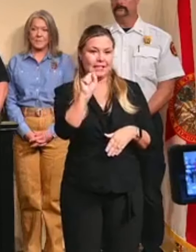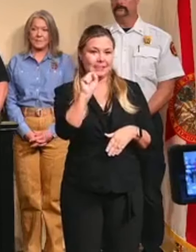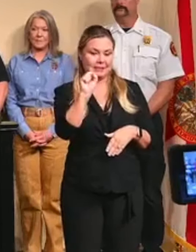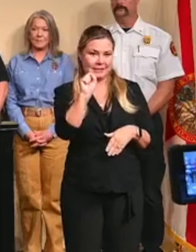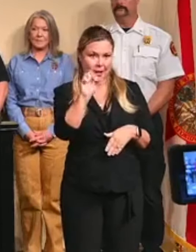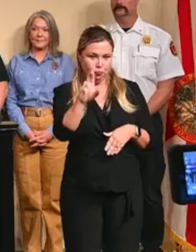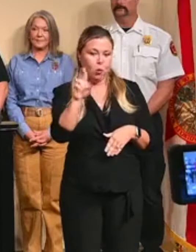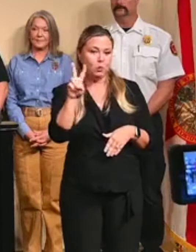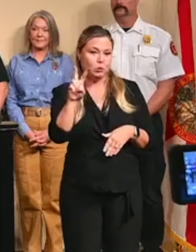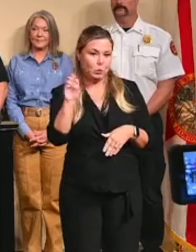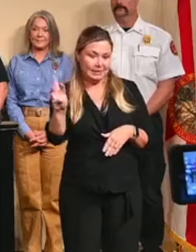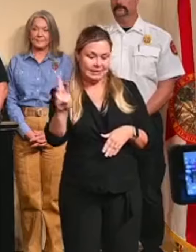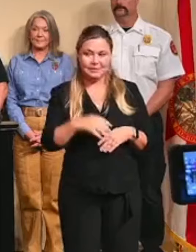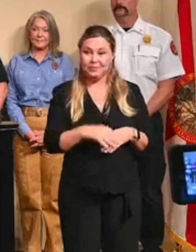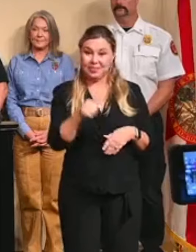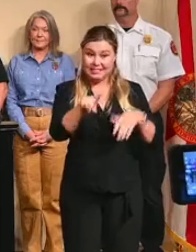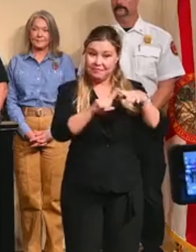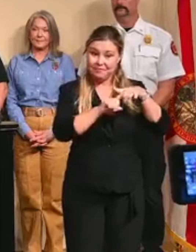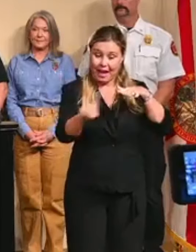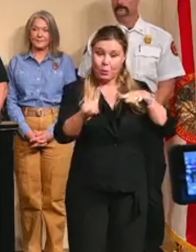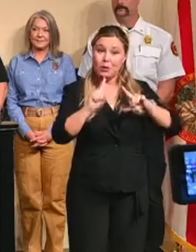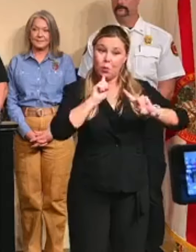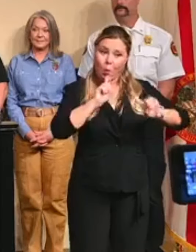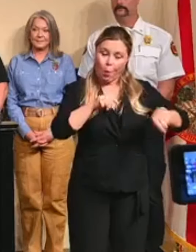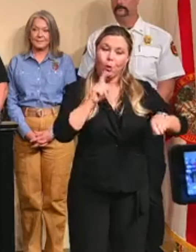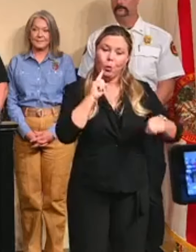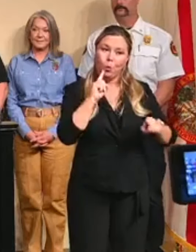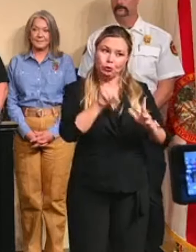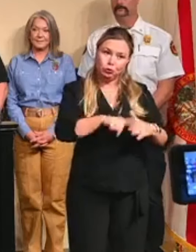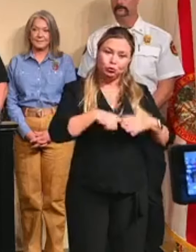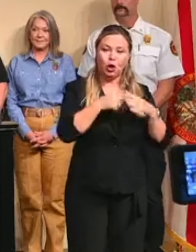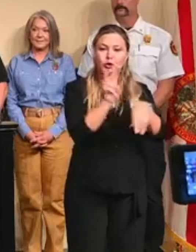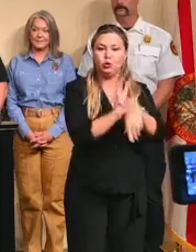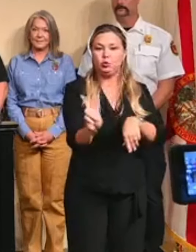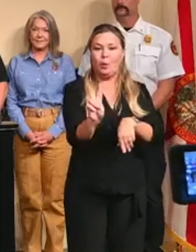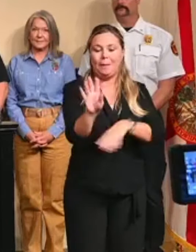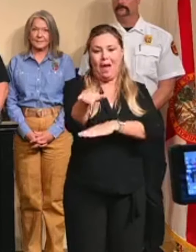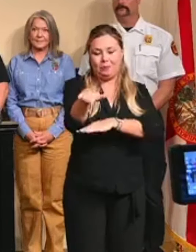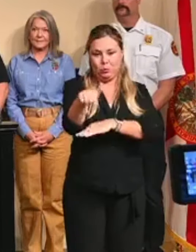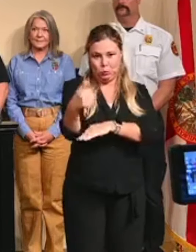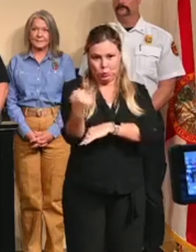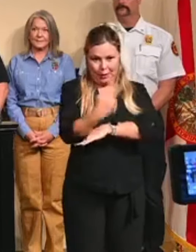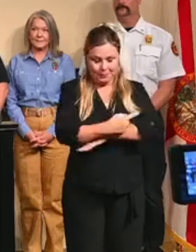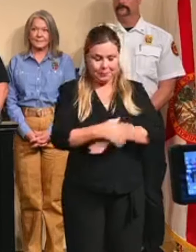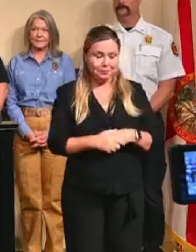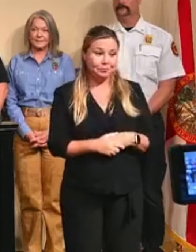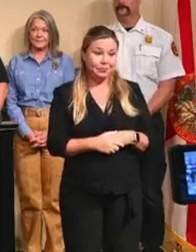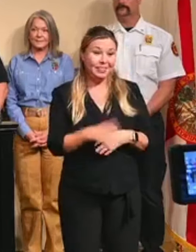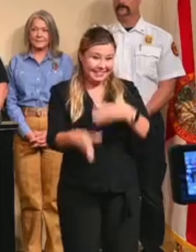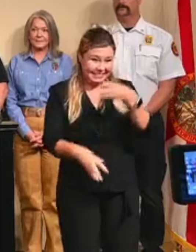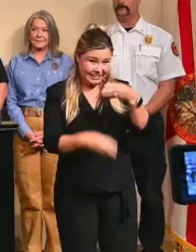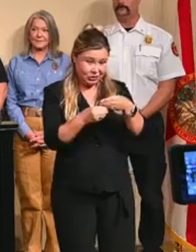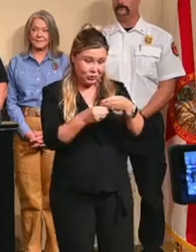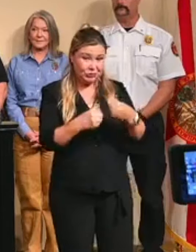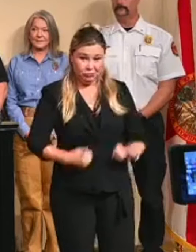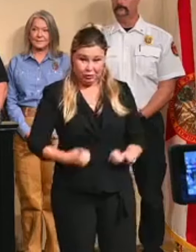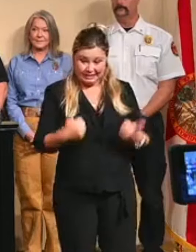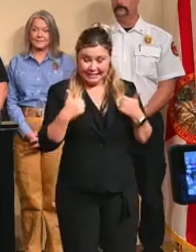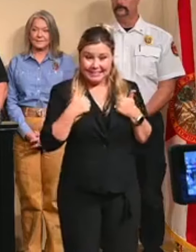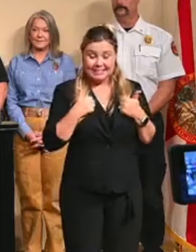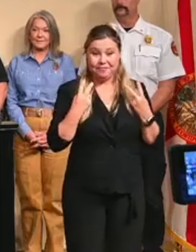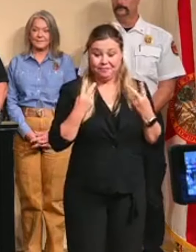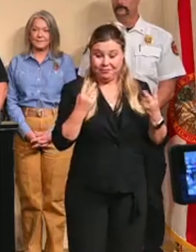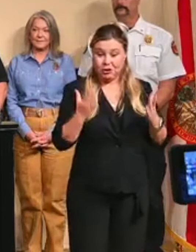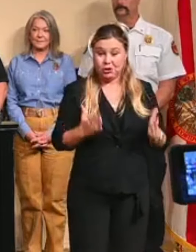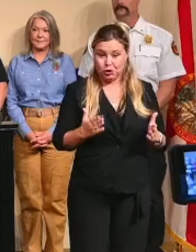206. This evacuation order will go into effect 2 p.m. today. Additionally, residents and visitors